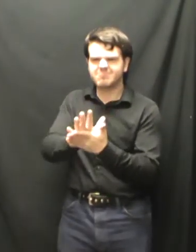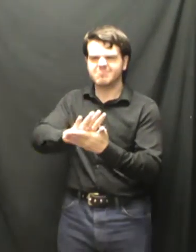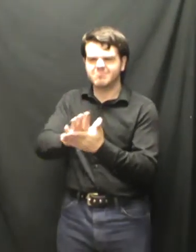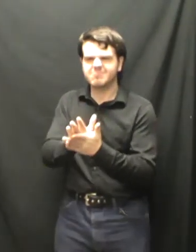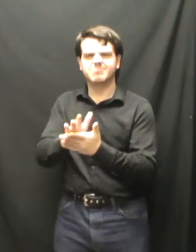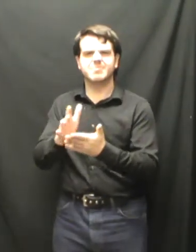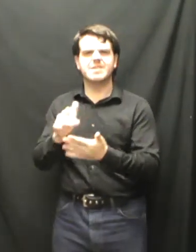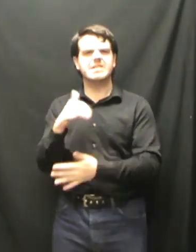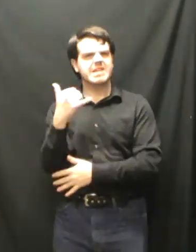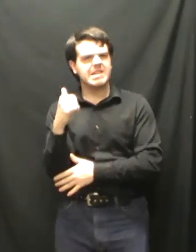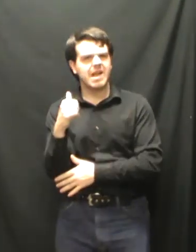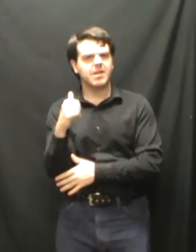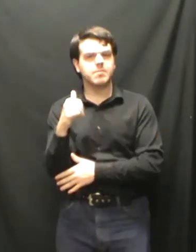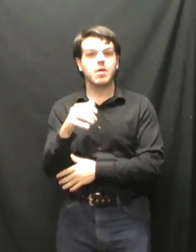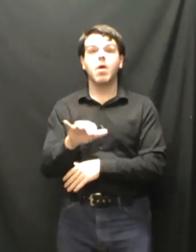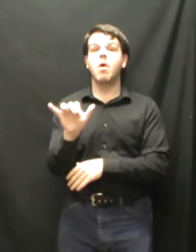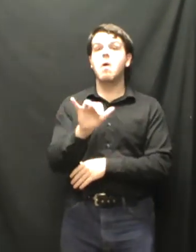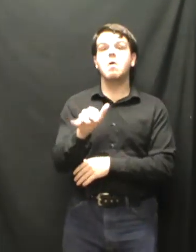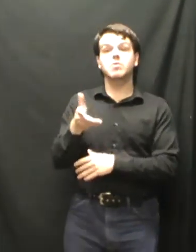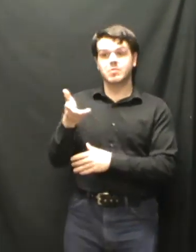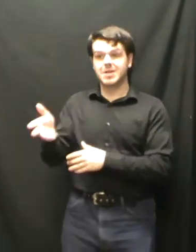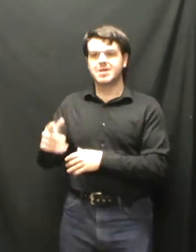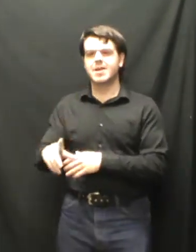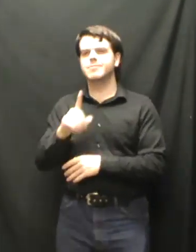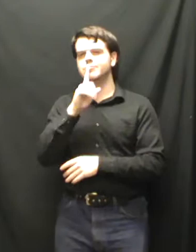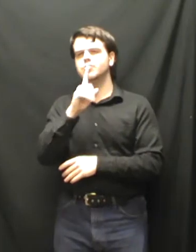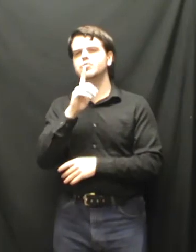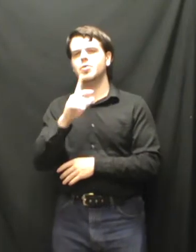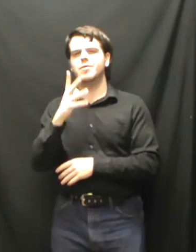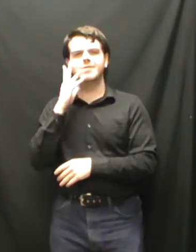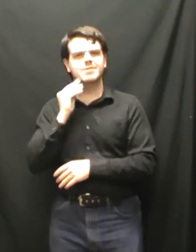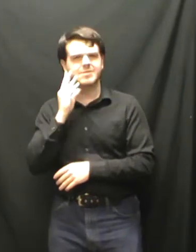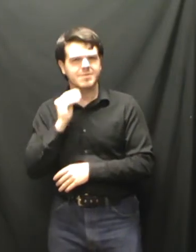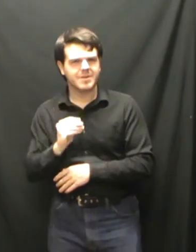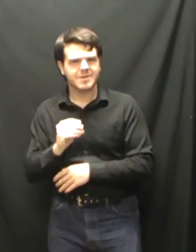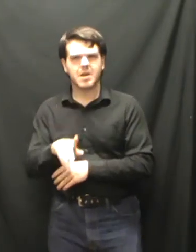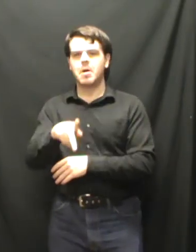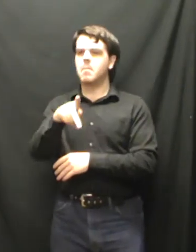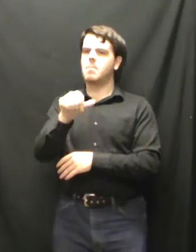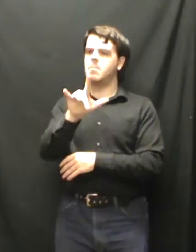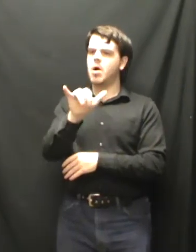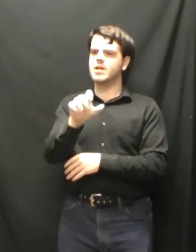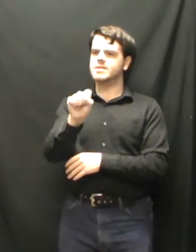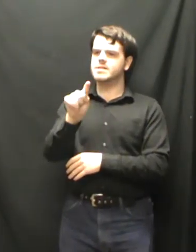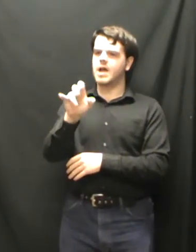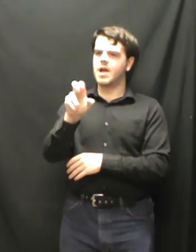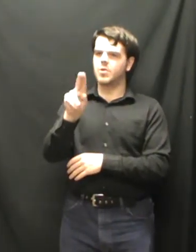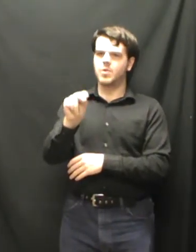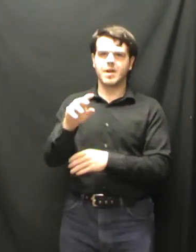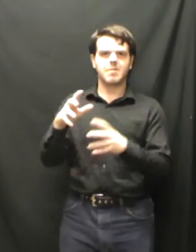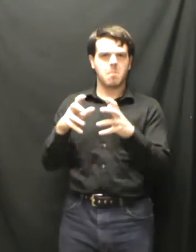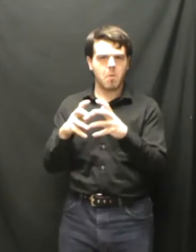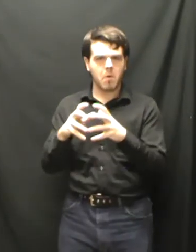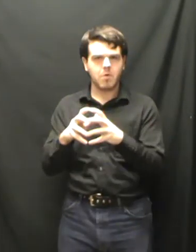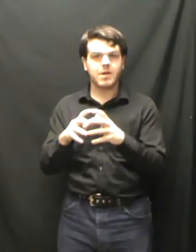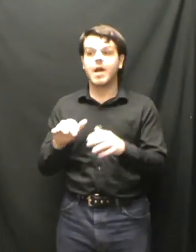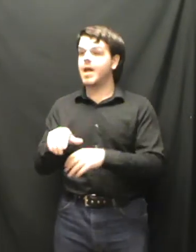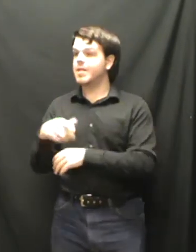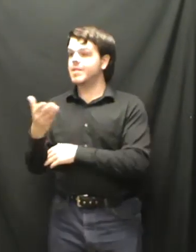Then there's this, which is quite familiar. I'm sure you've seen that around. Polystyrene ball, and then we've got a candle. Now, these are all different.